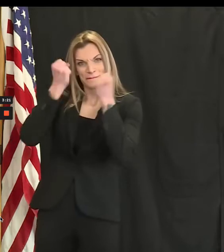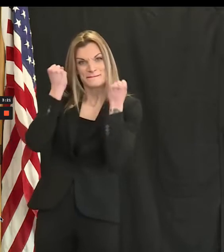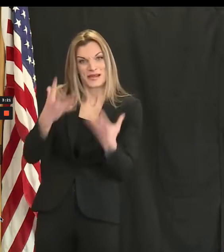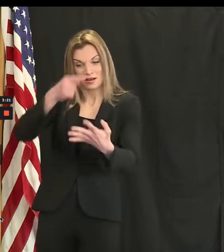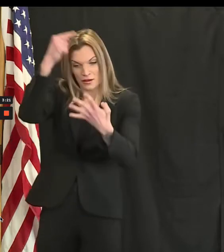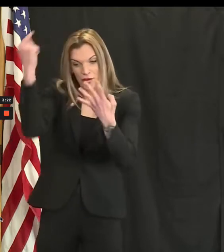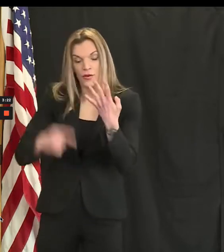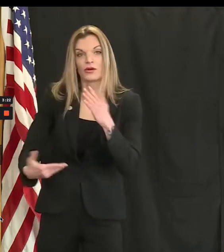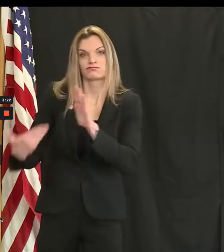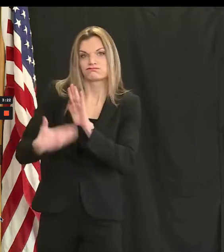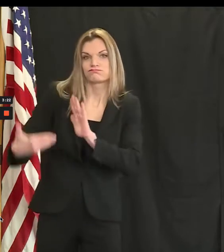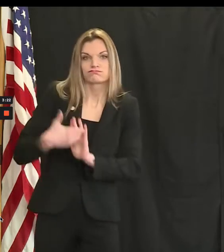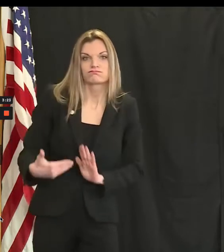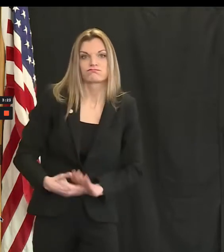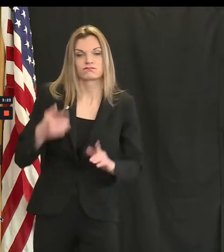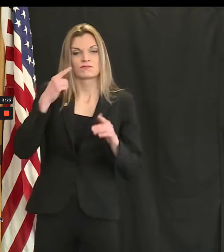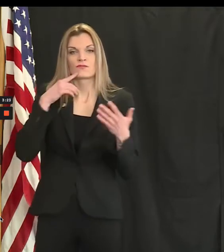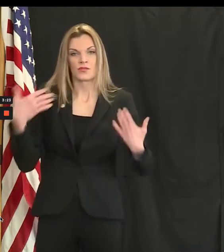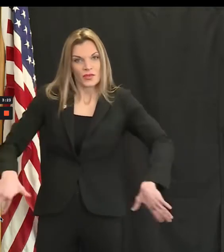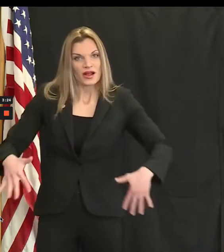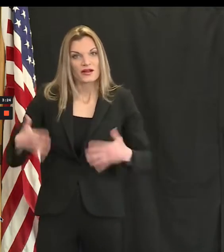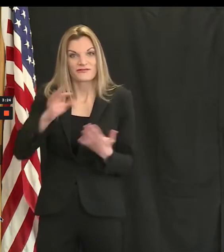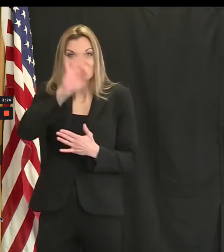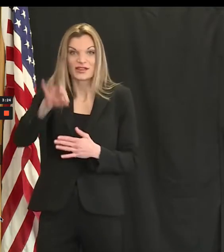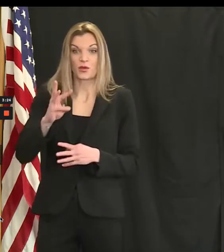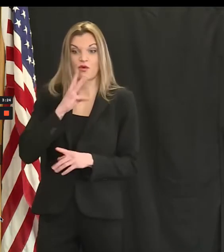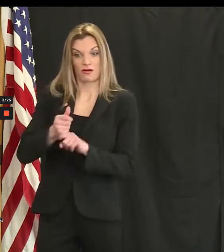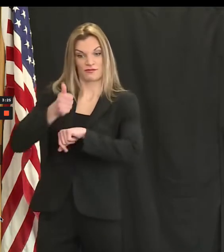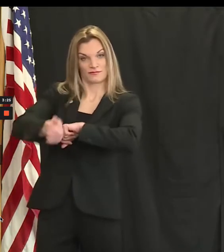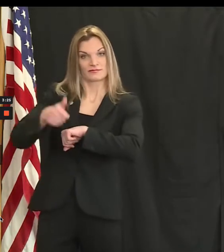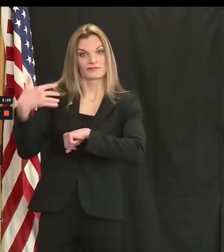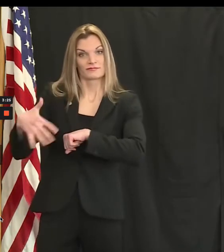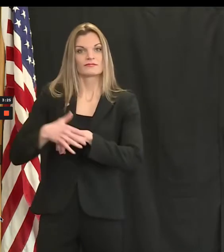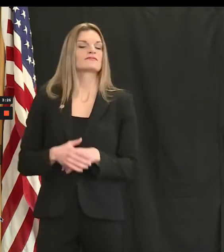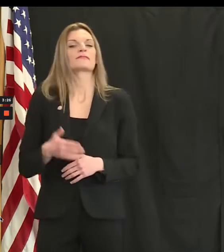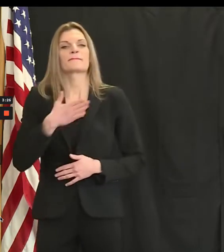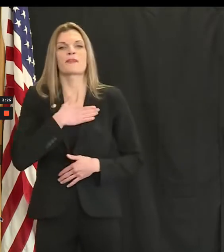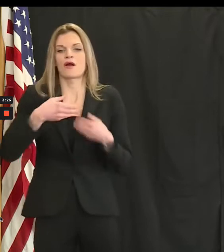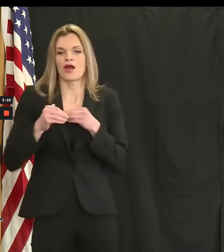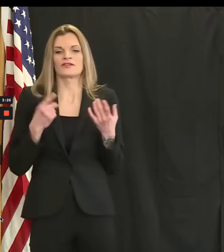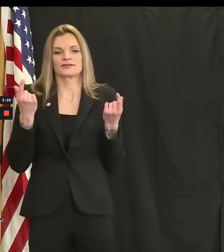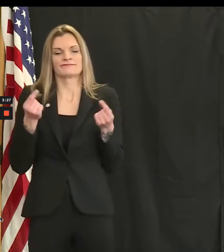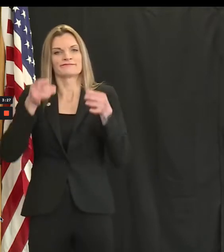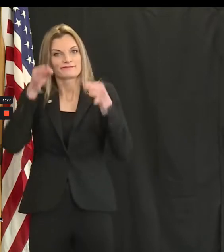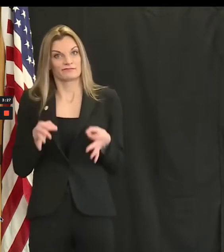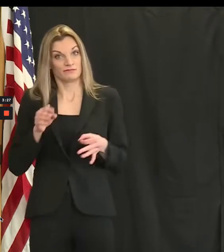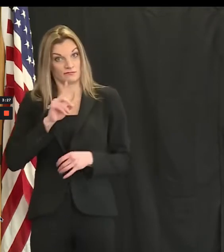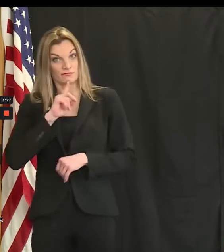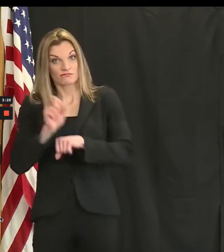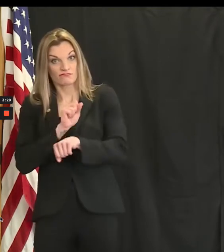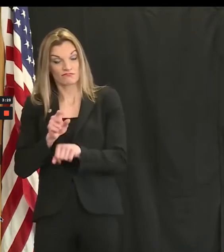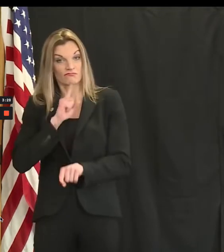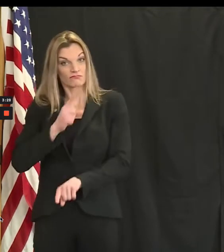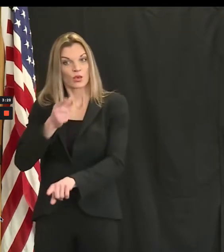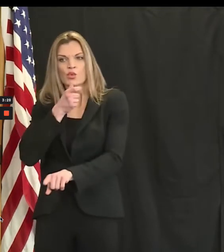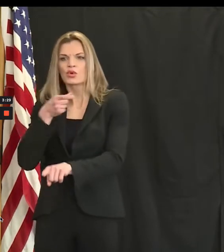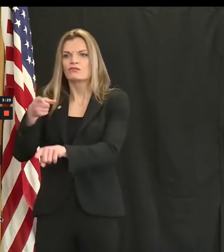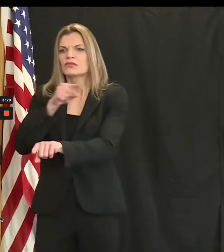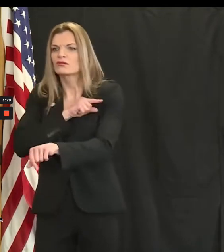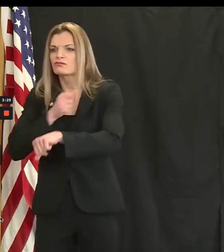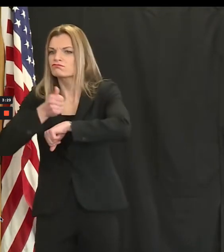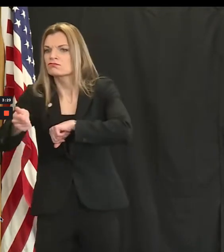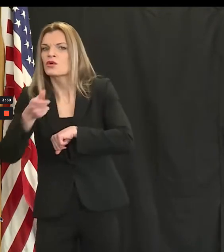investigation that the department had initiated to determine who, if anyone, should be charged as a result of the crisis. Because